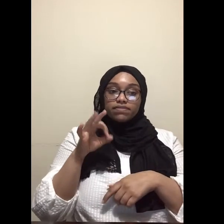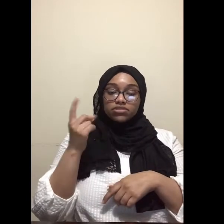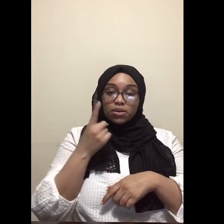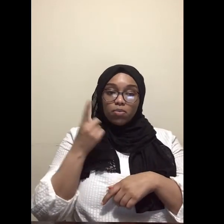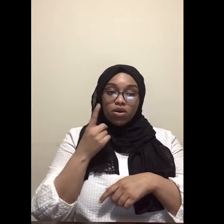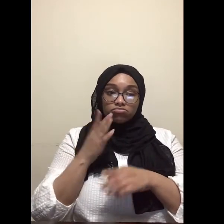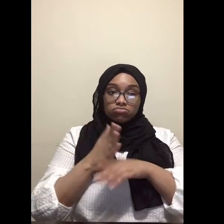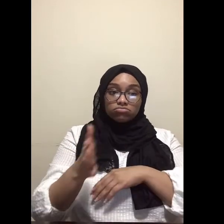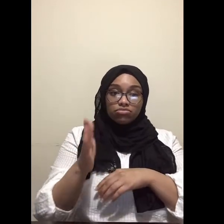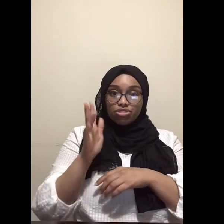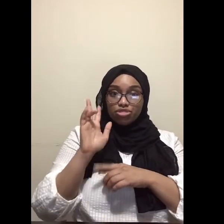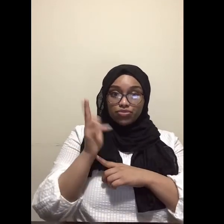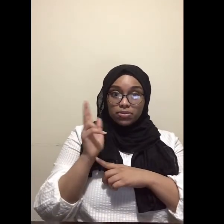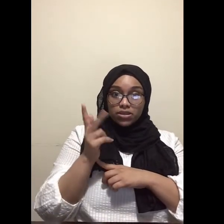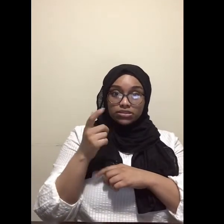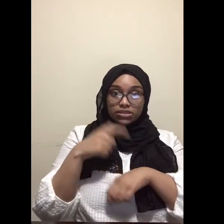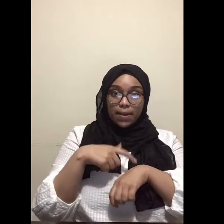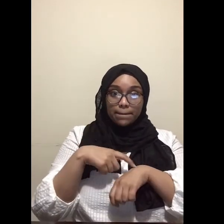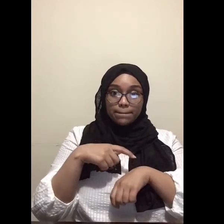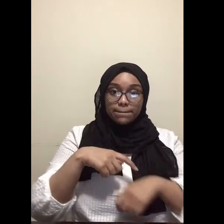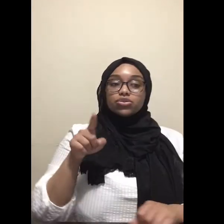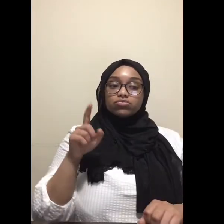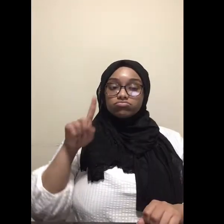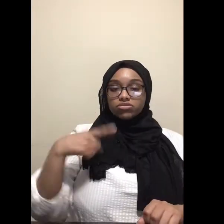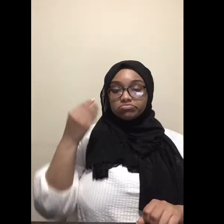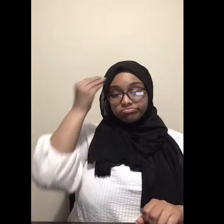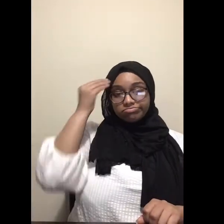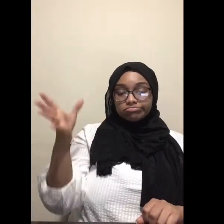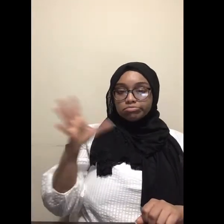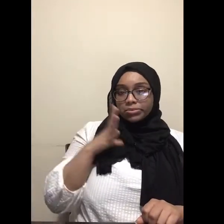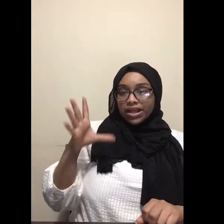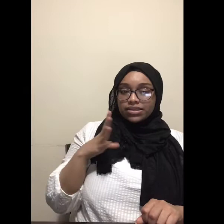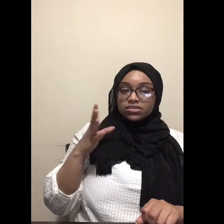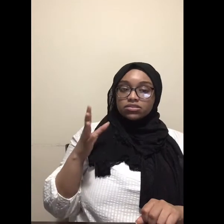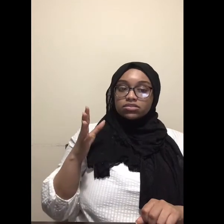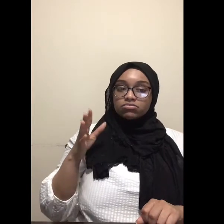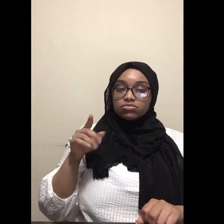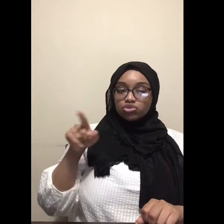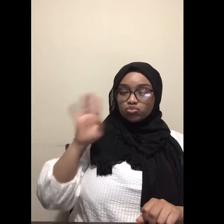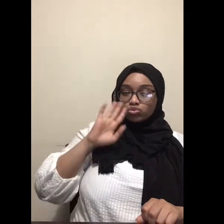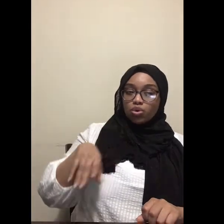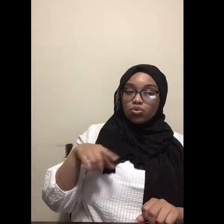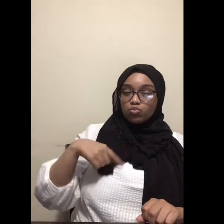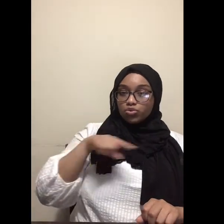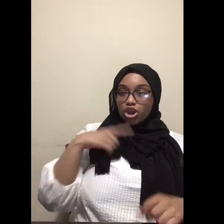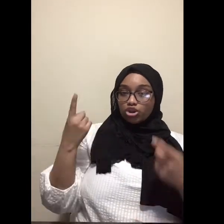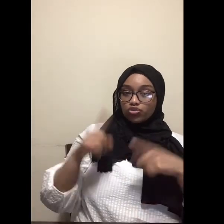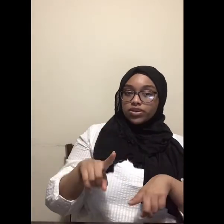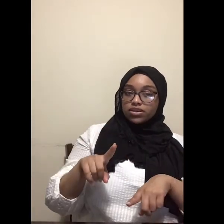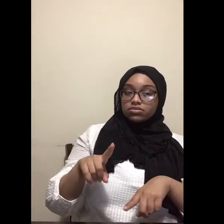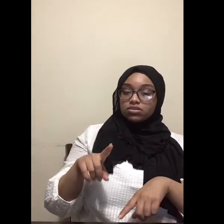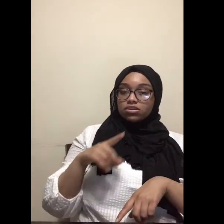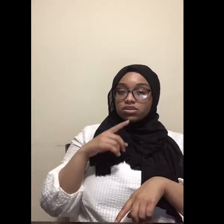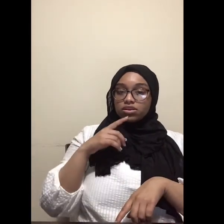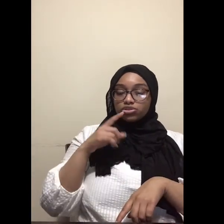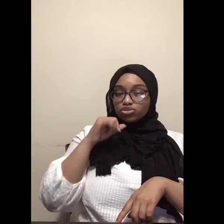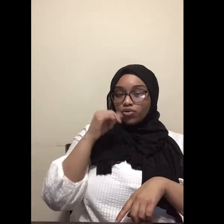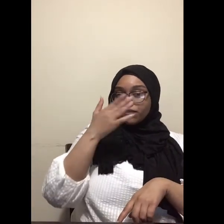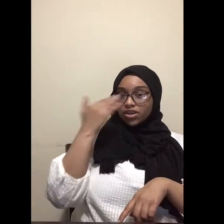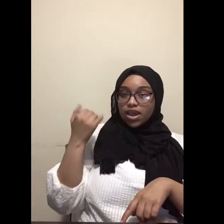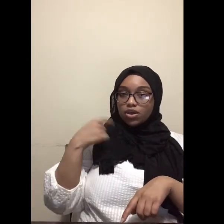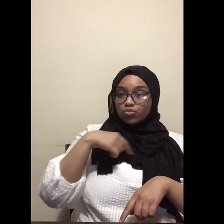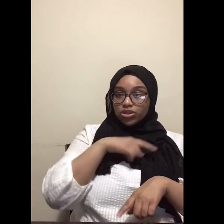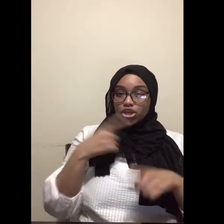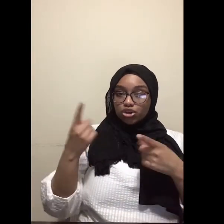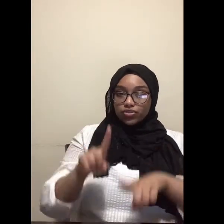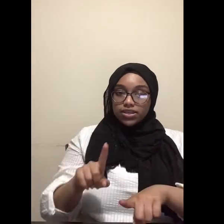them, we agreed to, don't forget, we agreed to 3 minutes. Everybody's going to talk for 3 minutes. So can you wrap